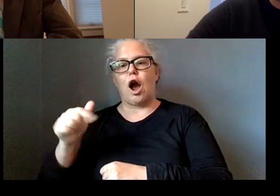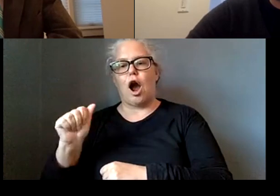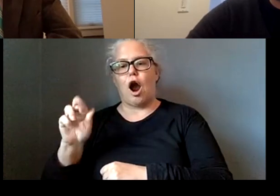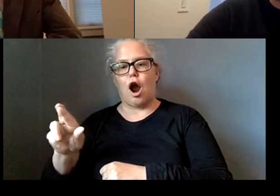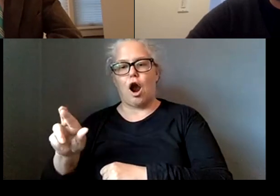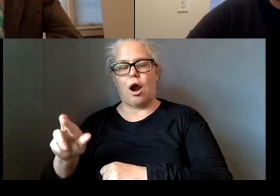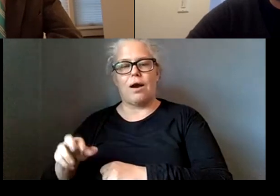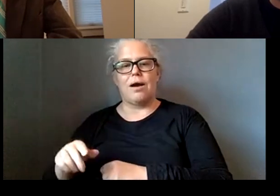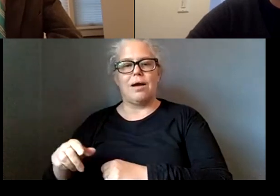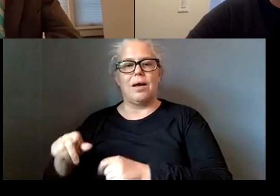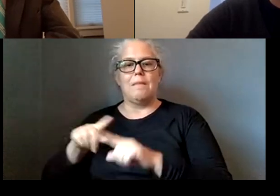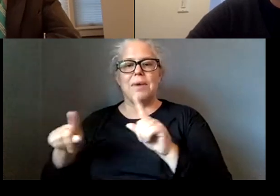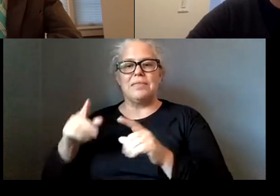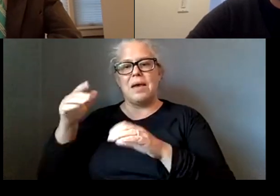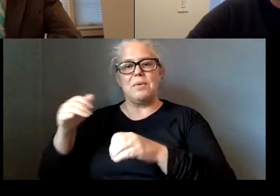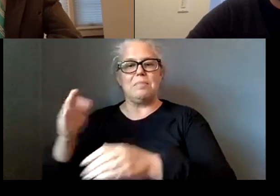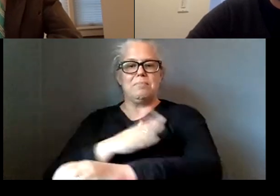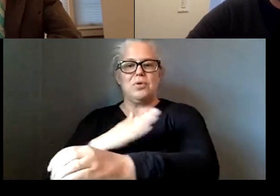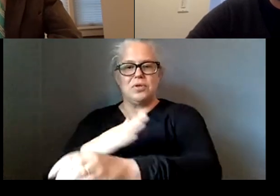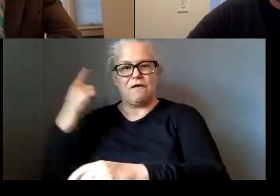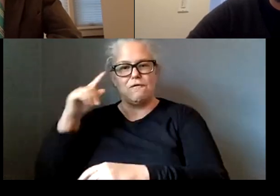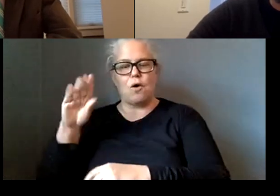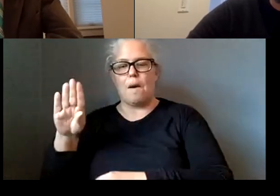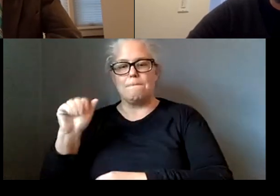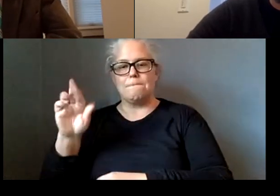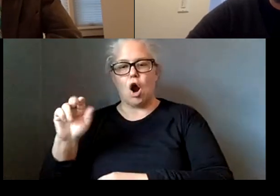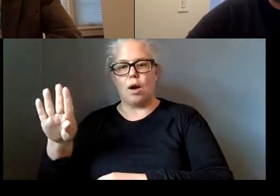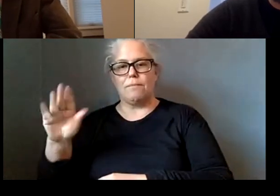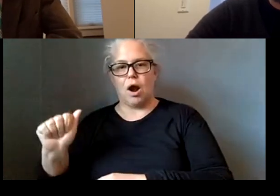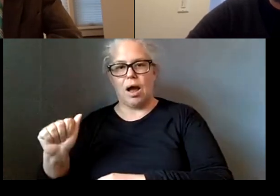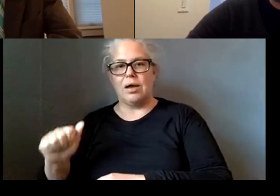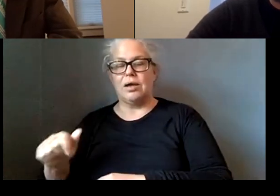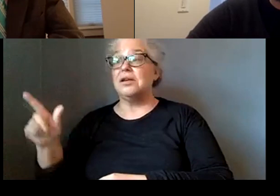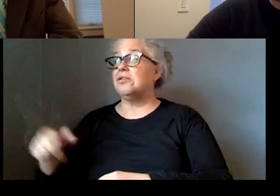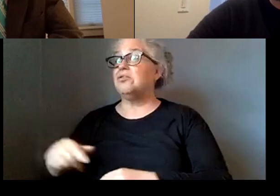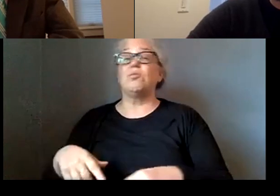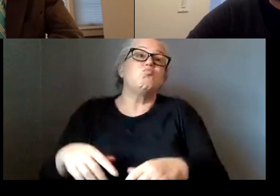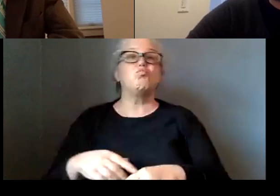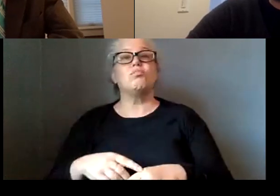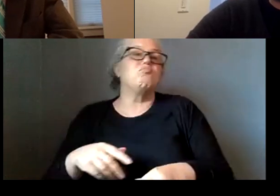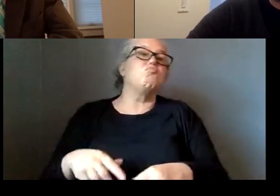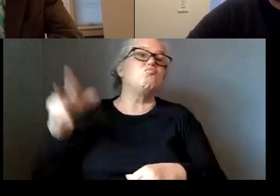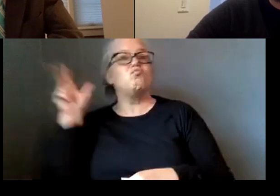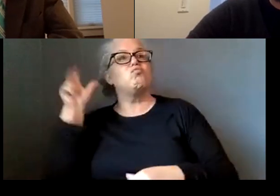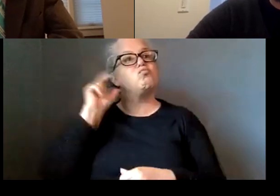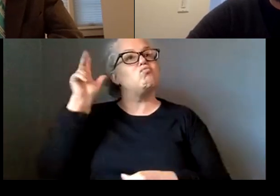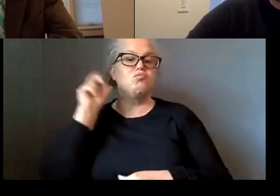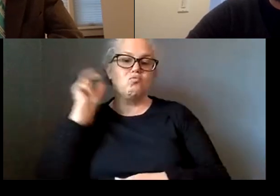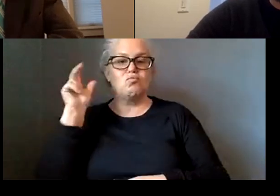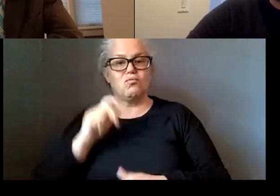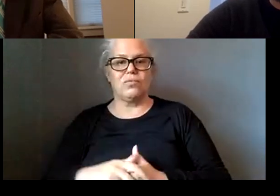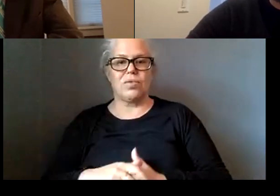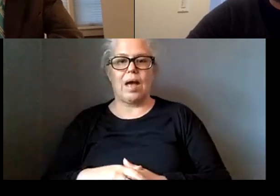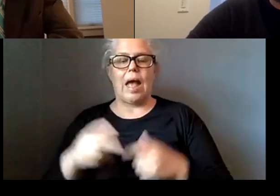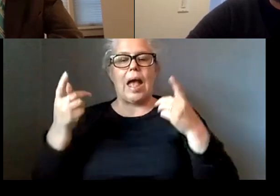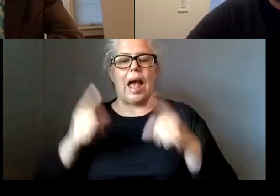Barbara's edification. And Barbara, was not going to give in. She rolled with it. In fact, when she went